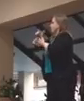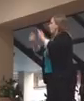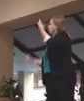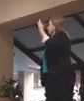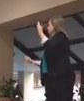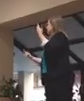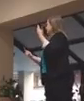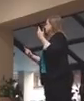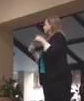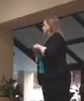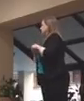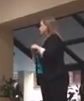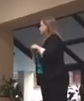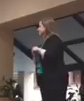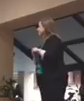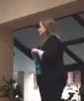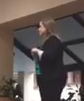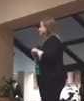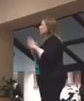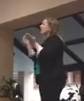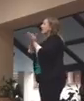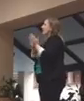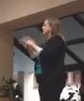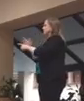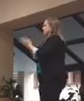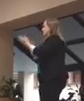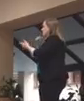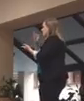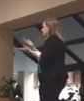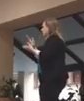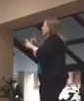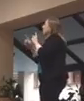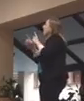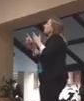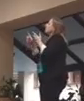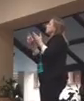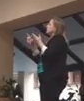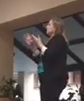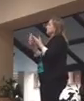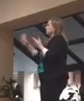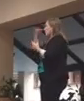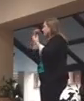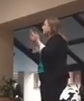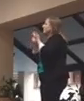We are considering alternatives. So again,